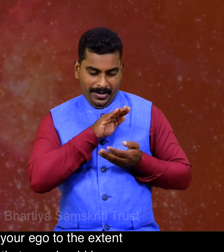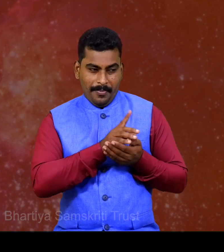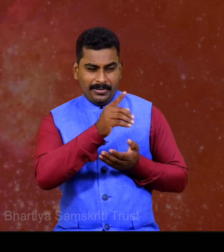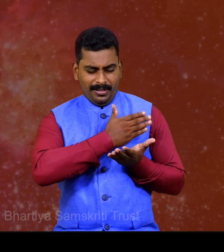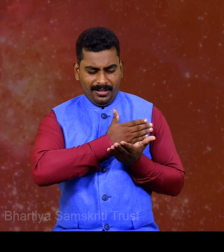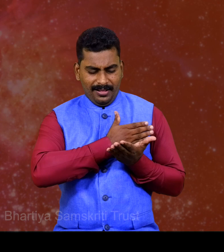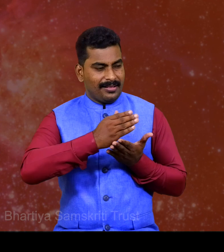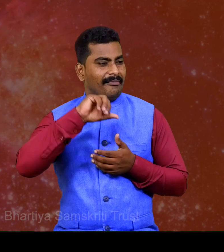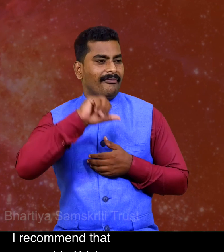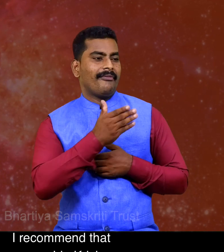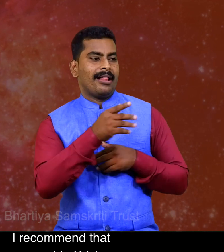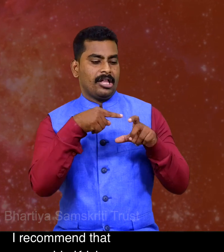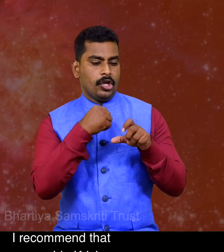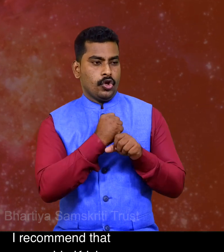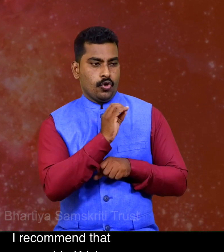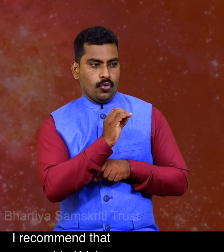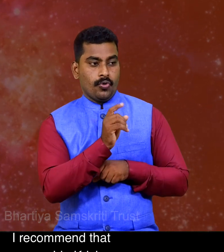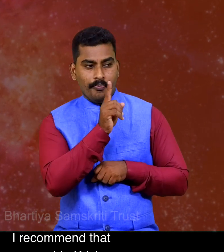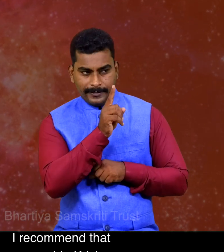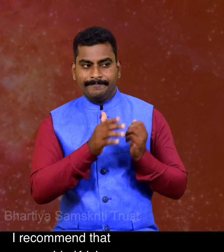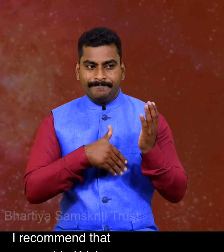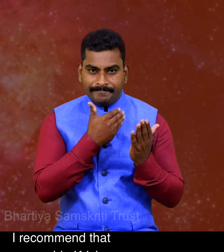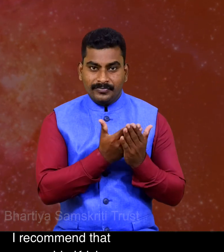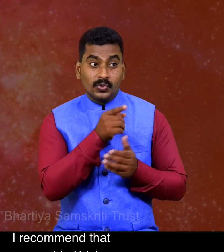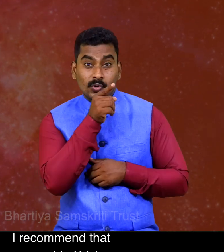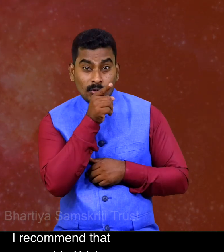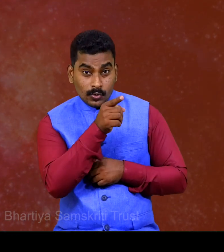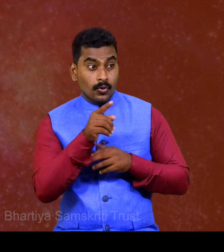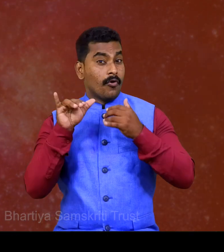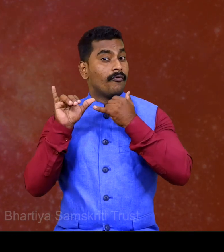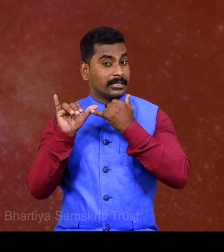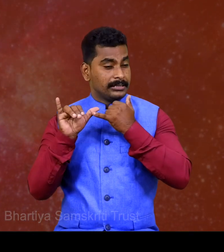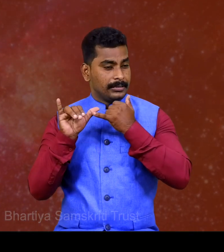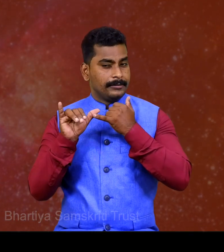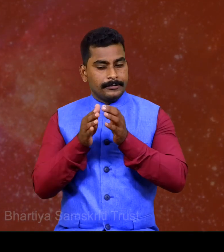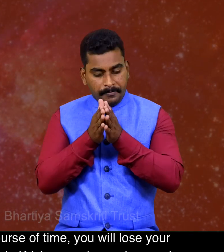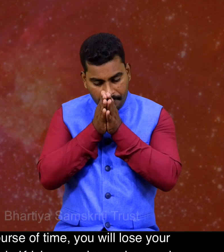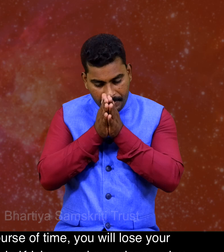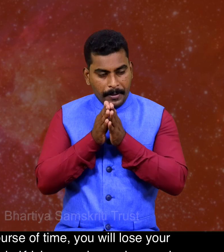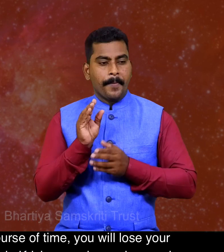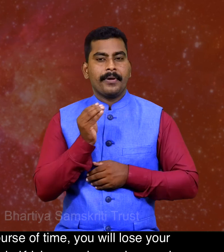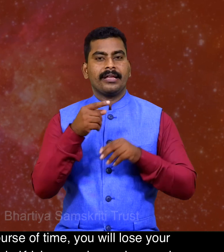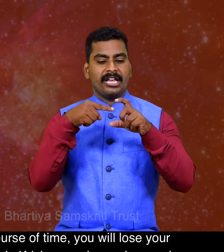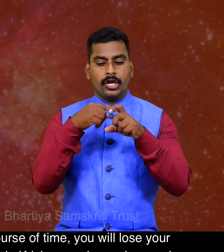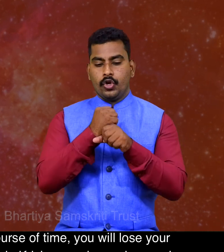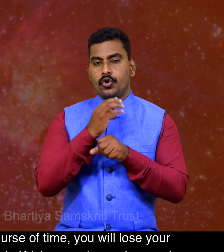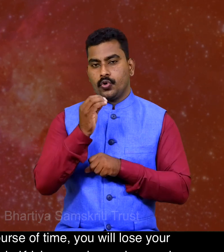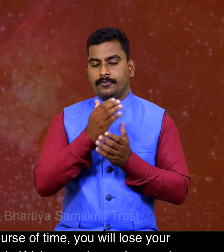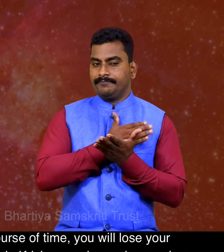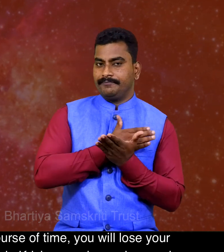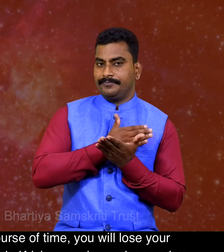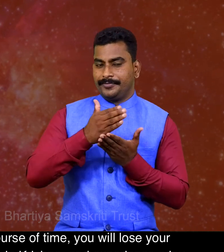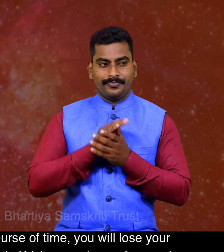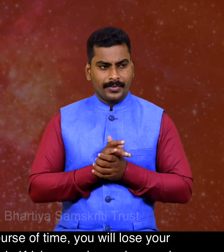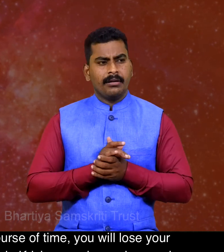have. I recommend that you worship Krishna. In the course of time,